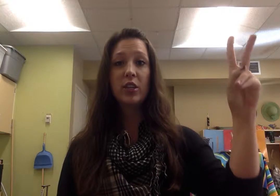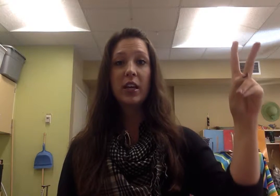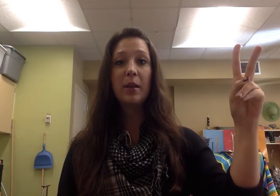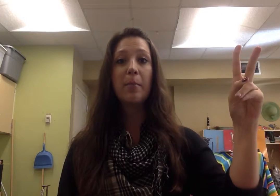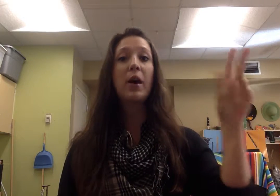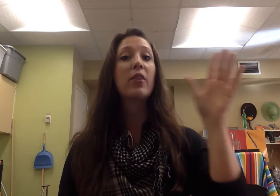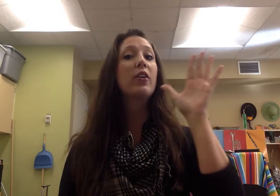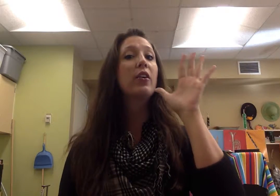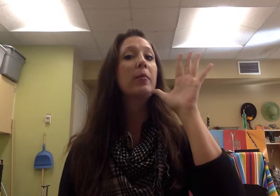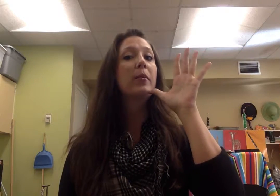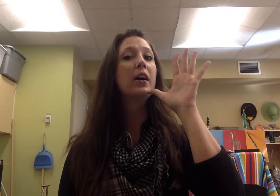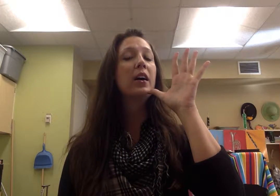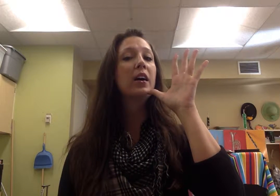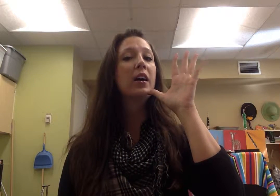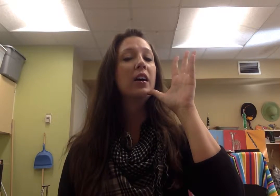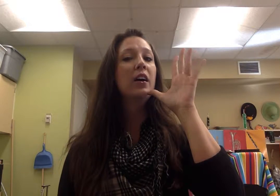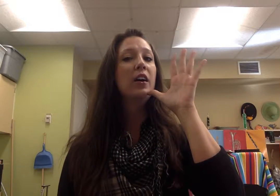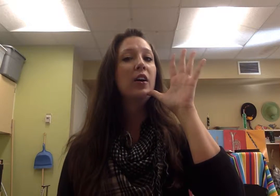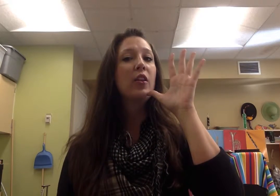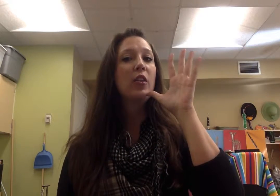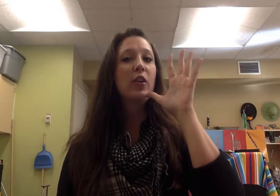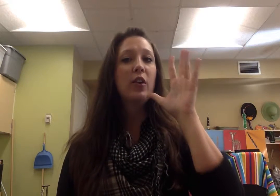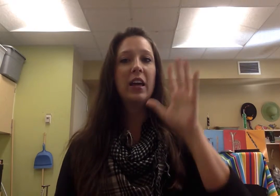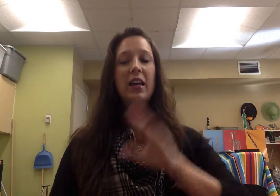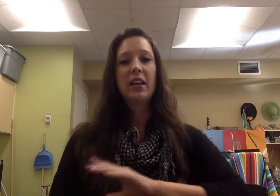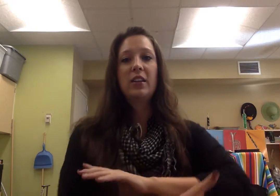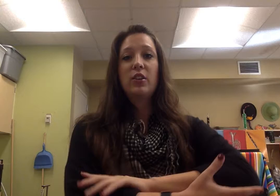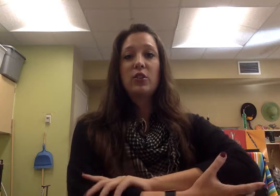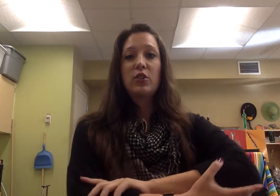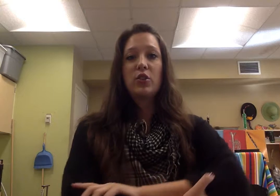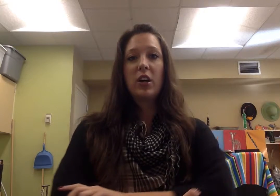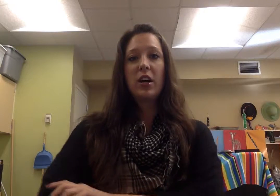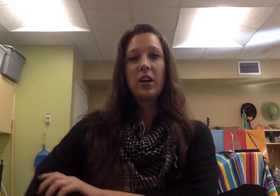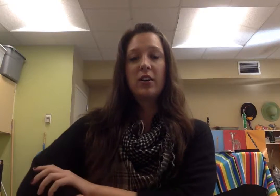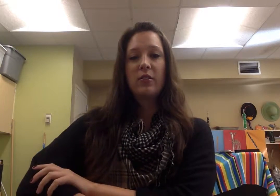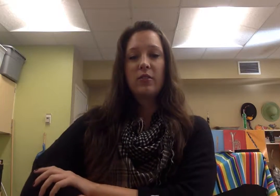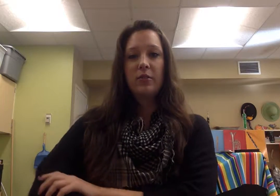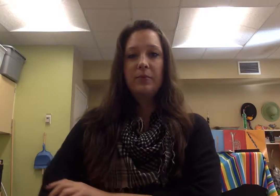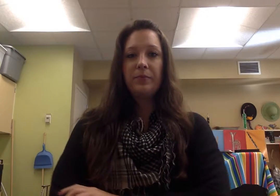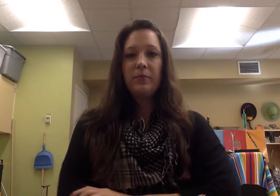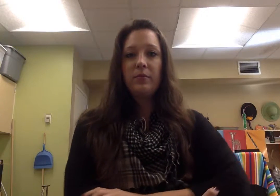virgin, mother, mother, and child.